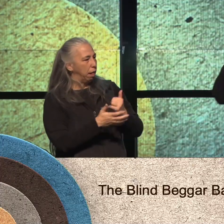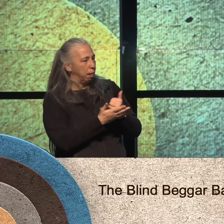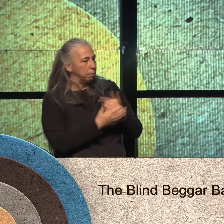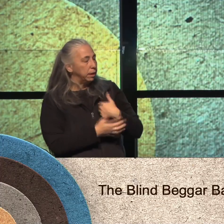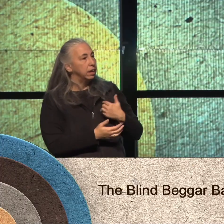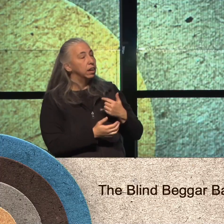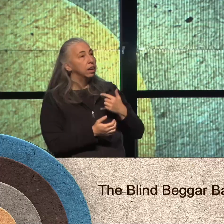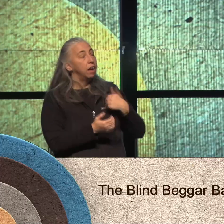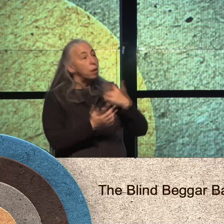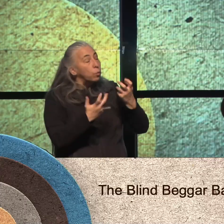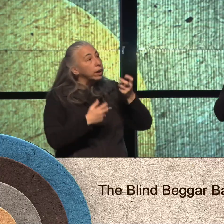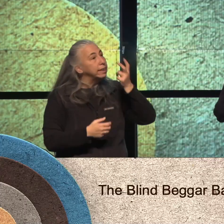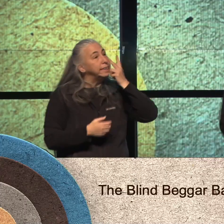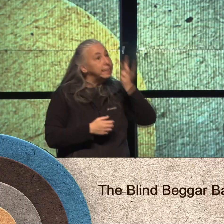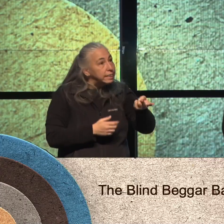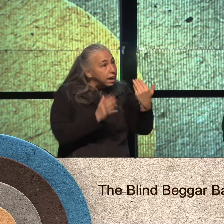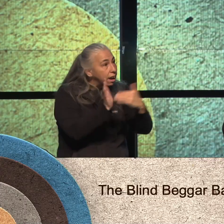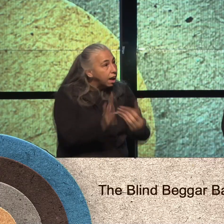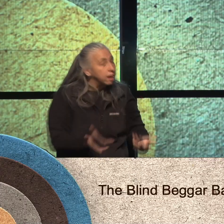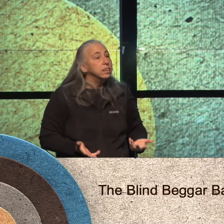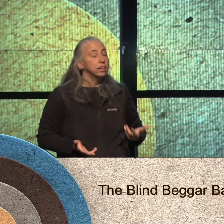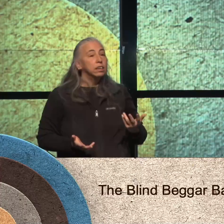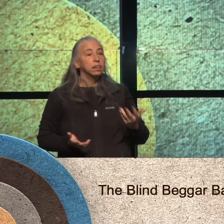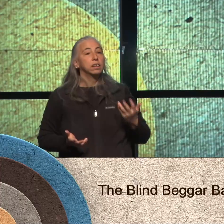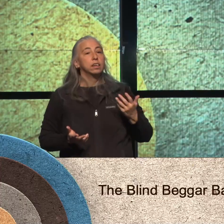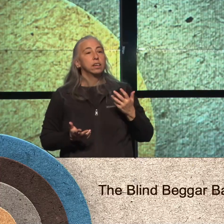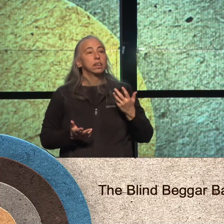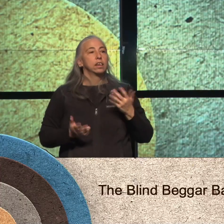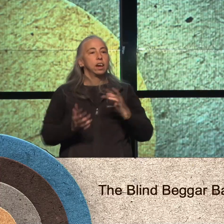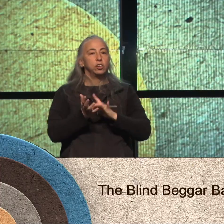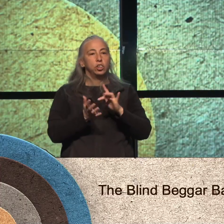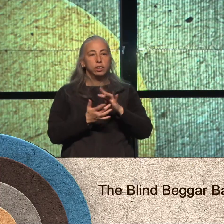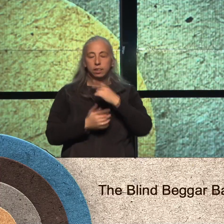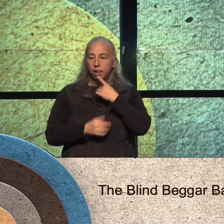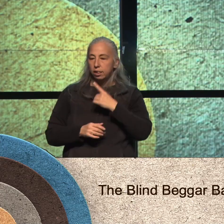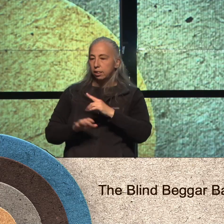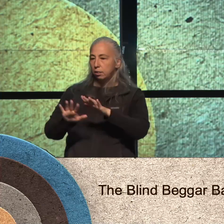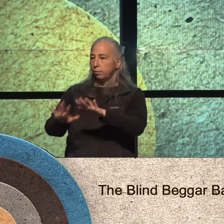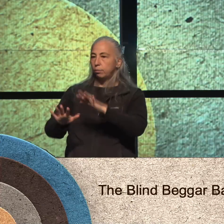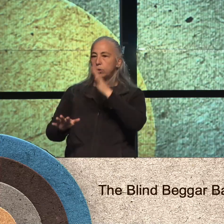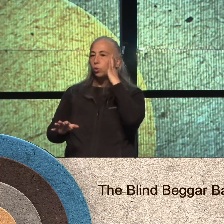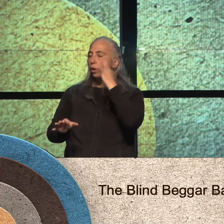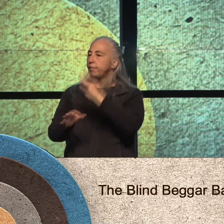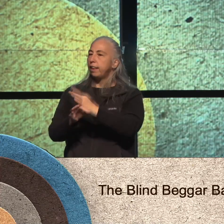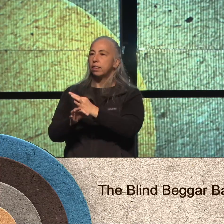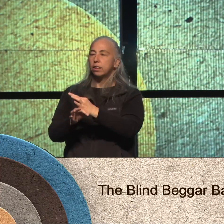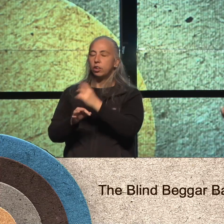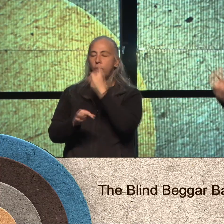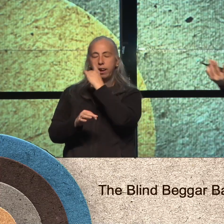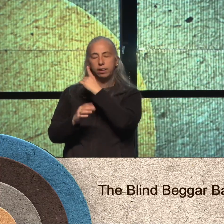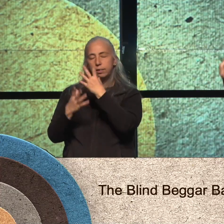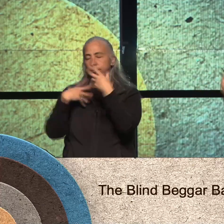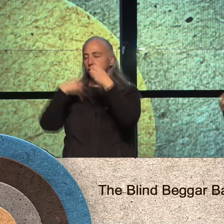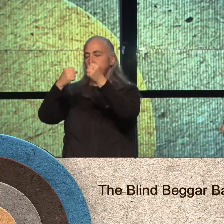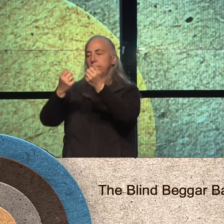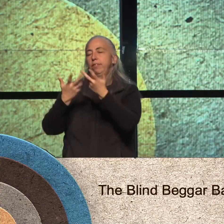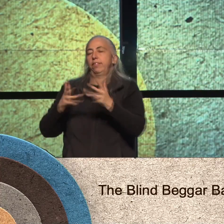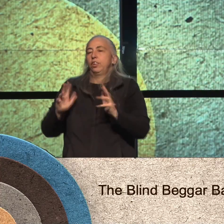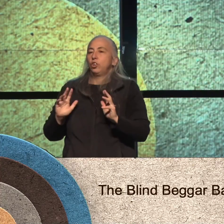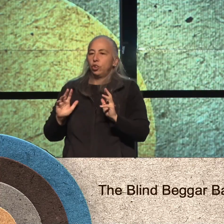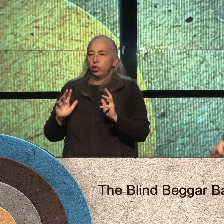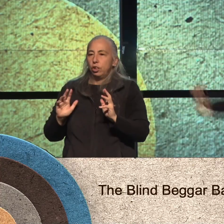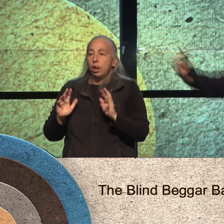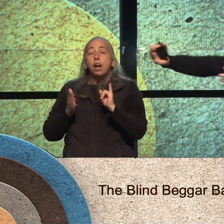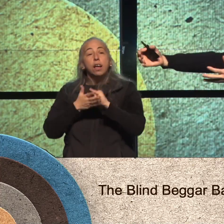like to see, is what he says. Jesus says, your faith has healed you. Go. There's a healing that takes place